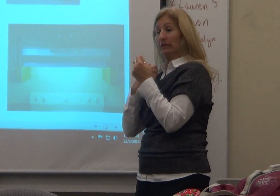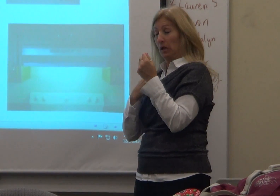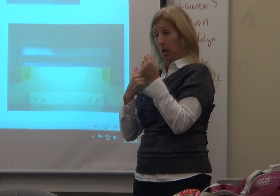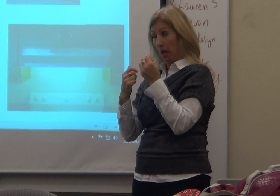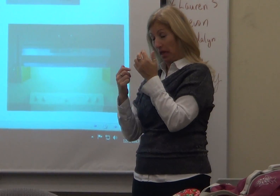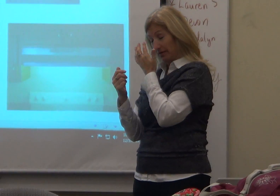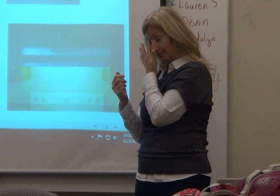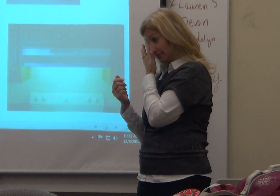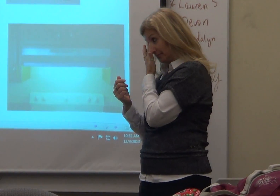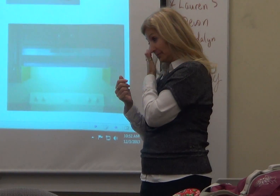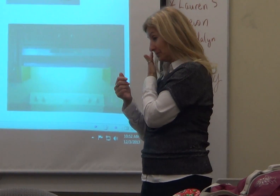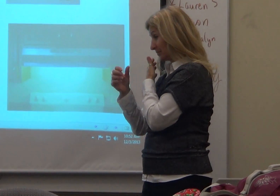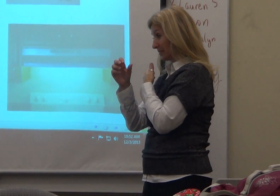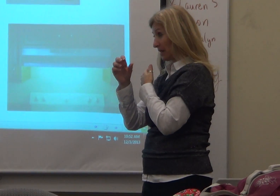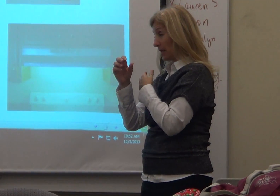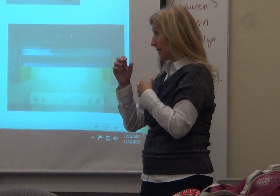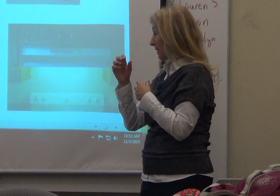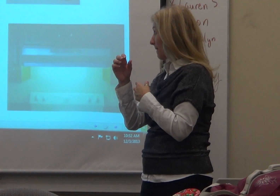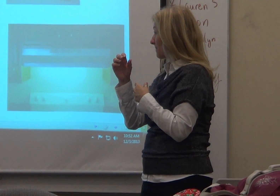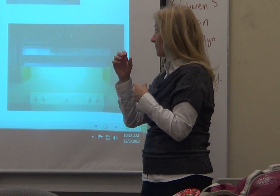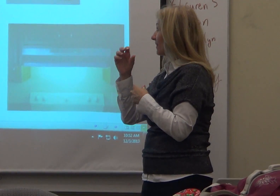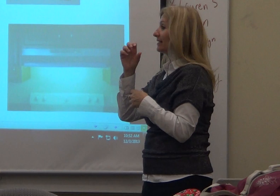Now I want to add in,